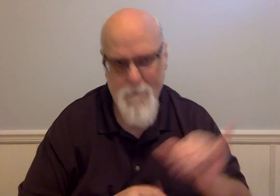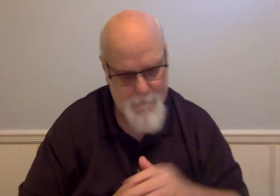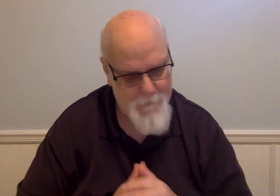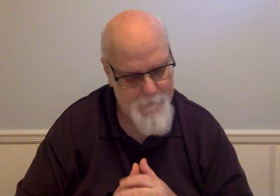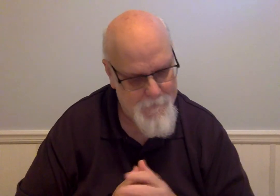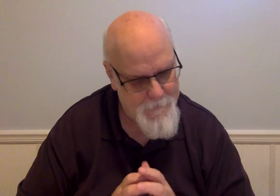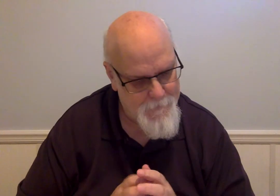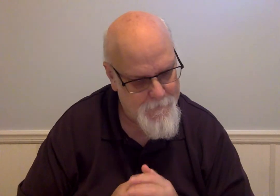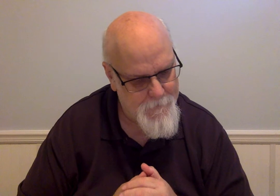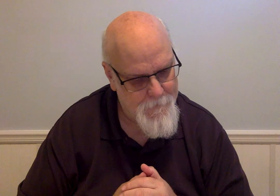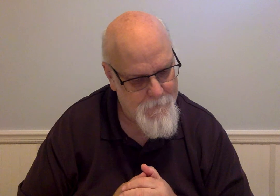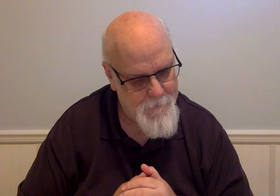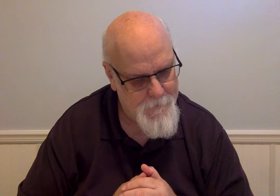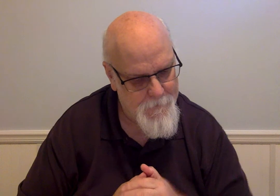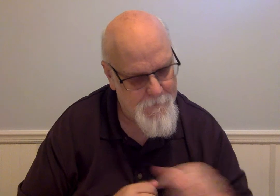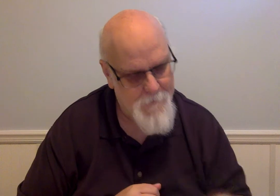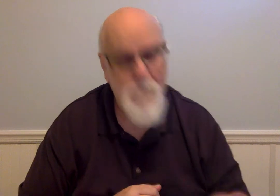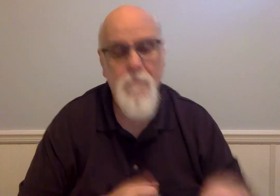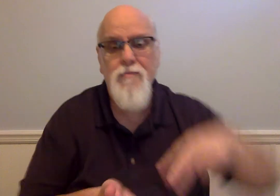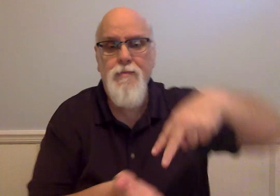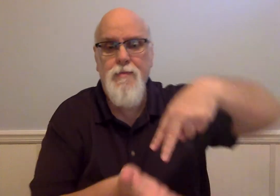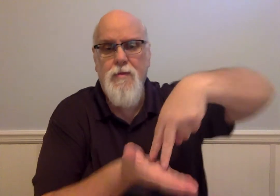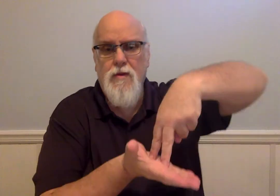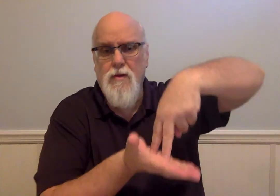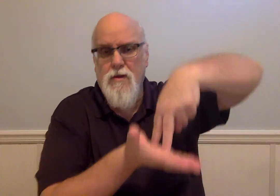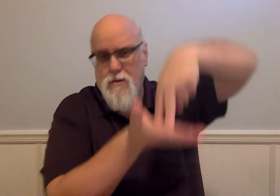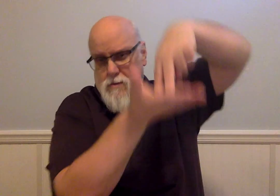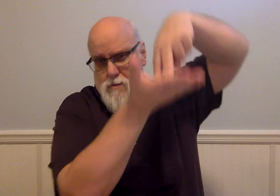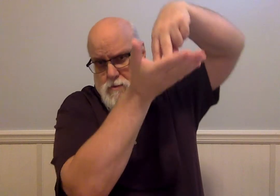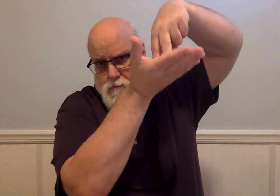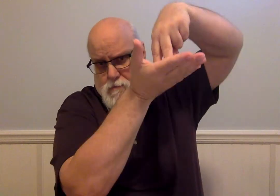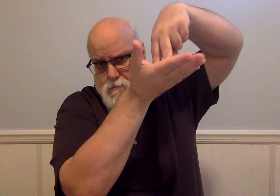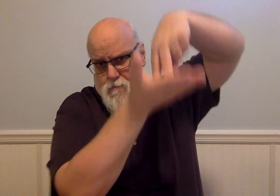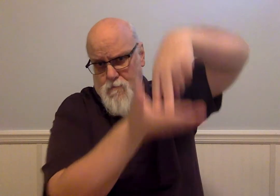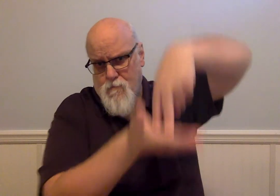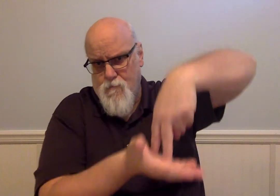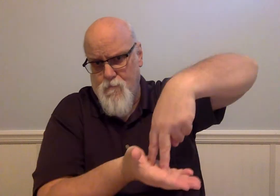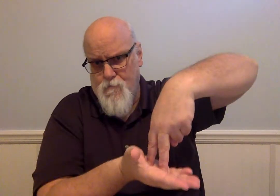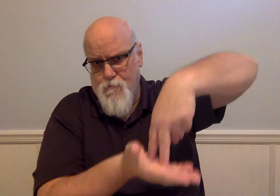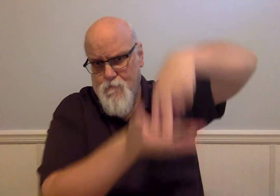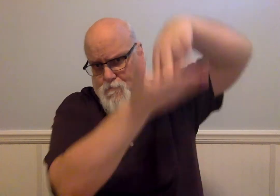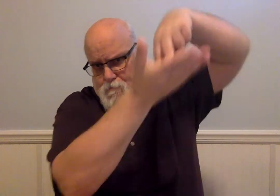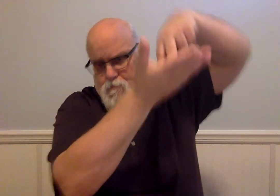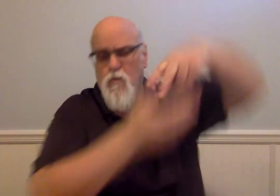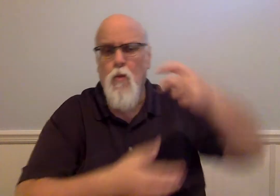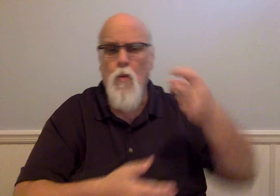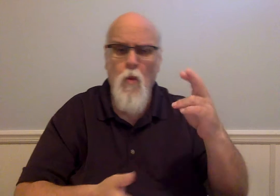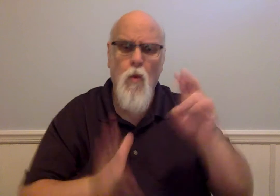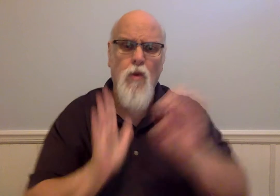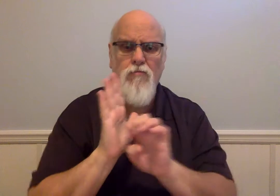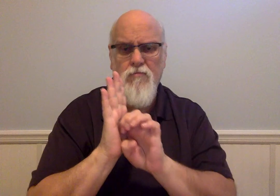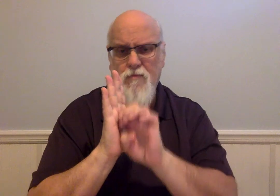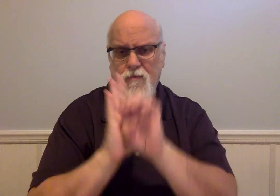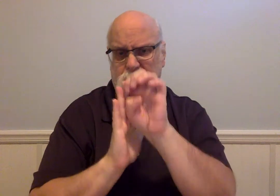L-O-B-B-Y is more clear though if you want to be specific. So the elevator, I showed you that way, the way people are lifting up, or